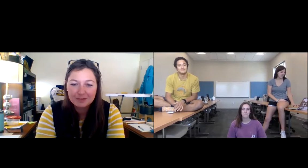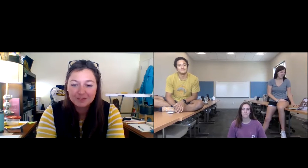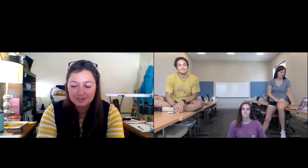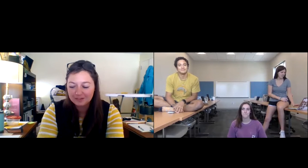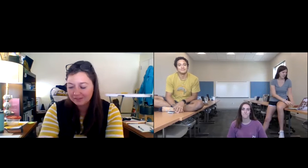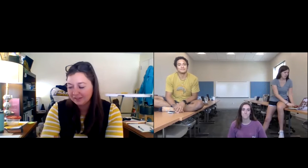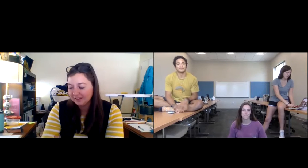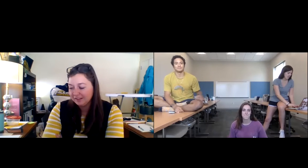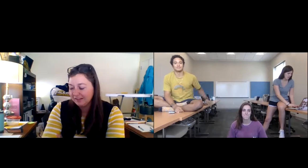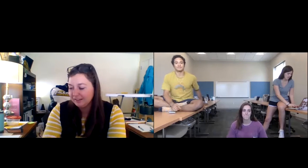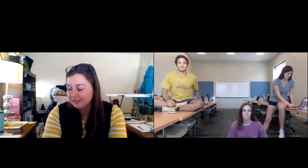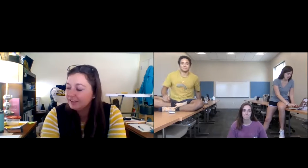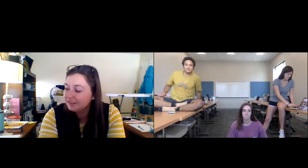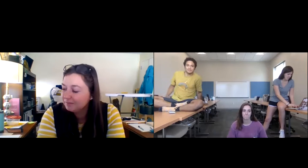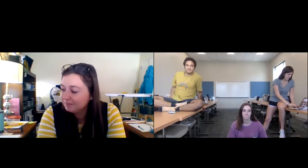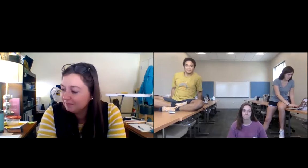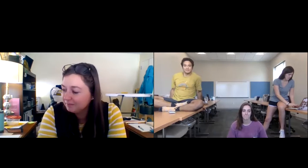think of?